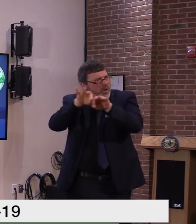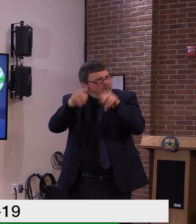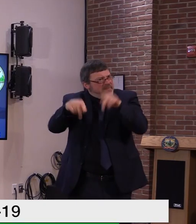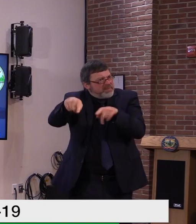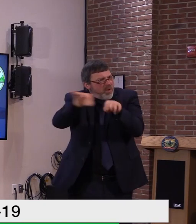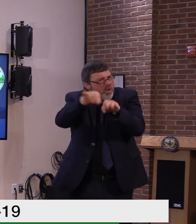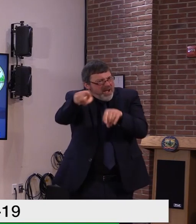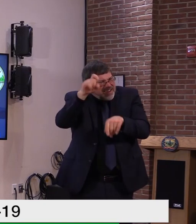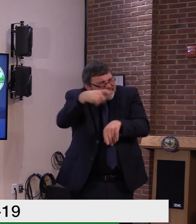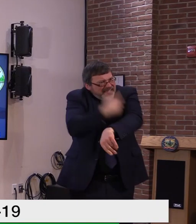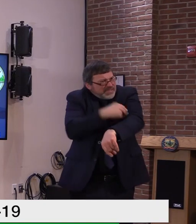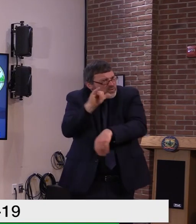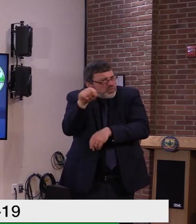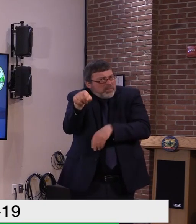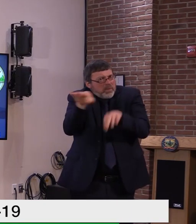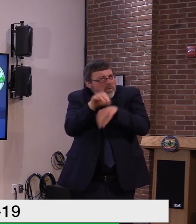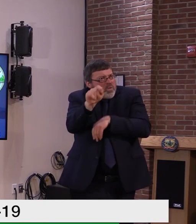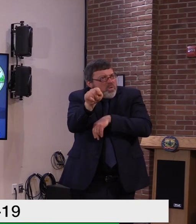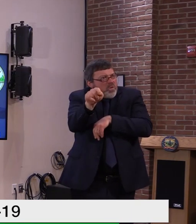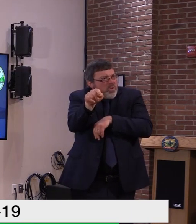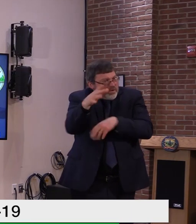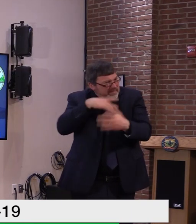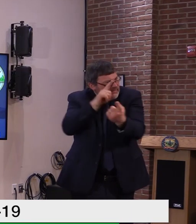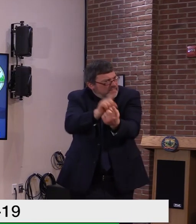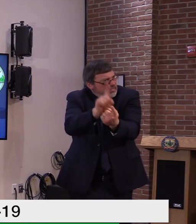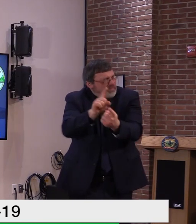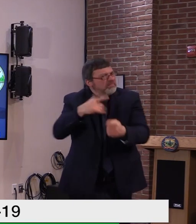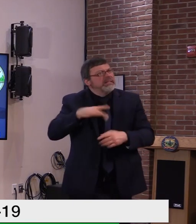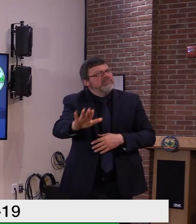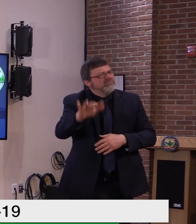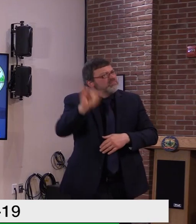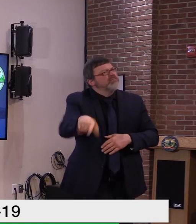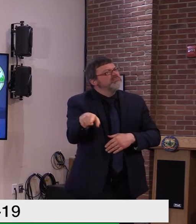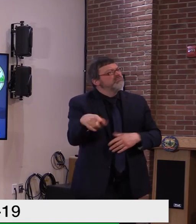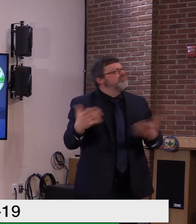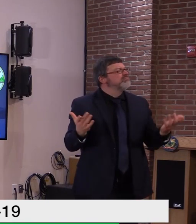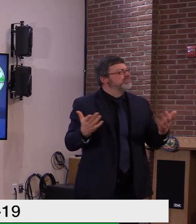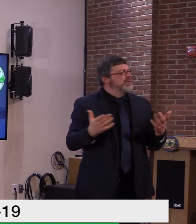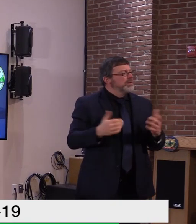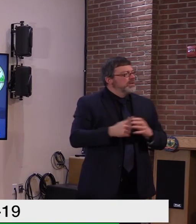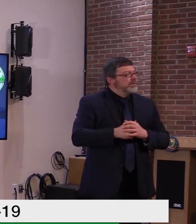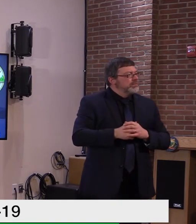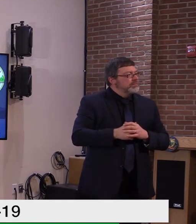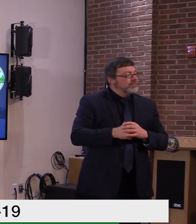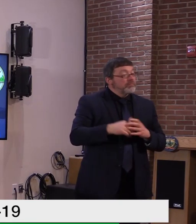this 1A healthcare workers vaccinated.